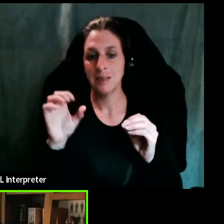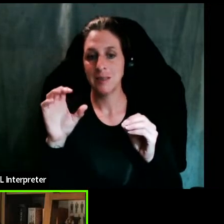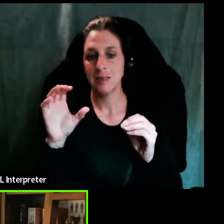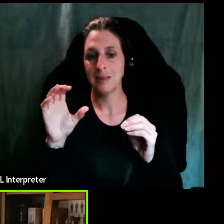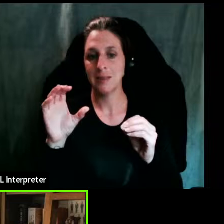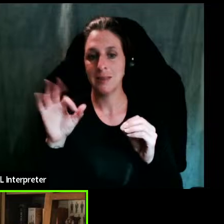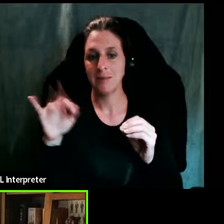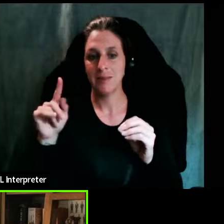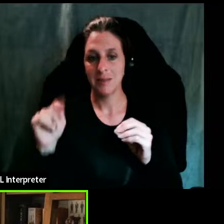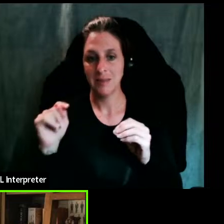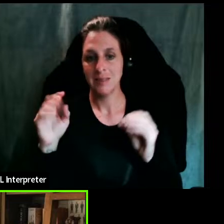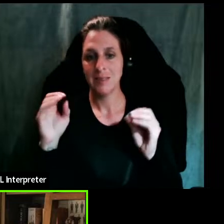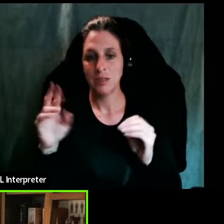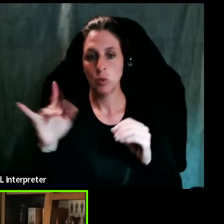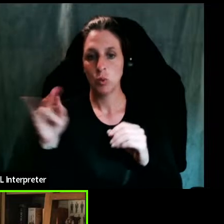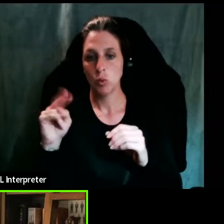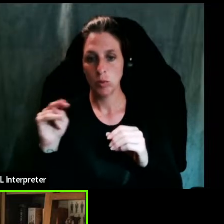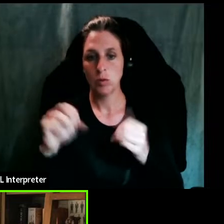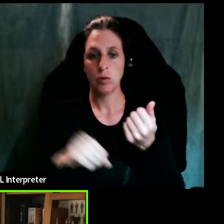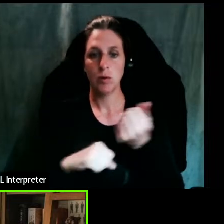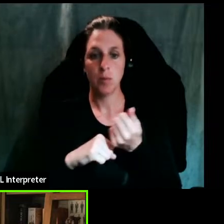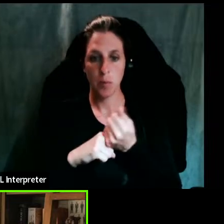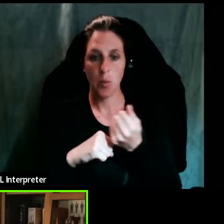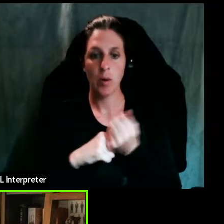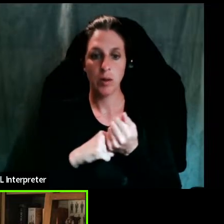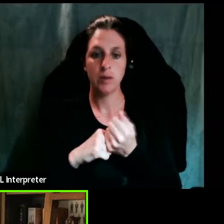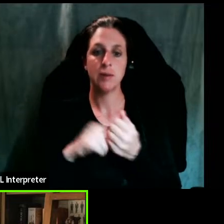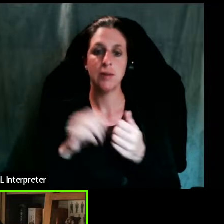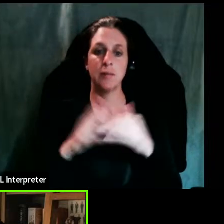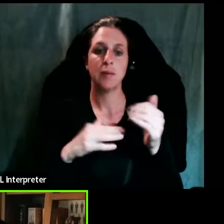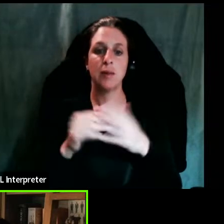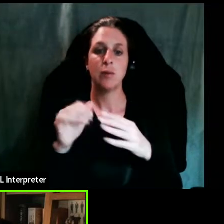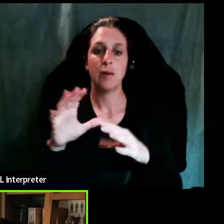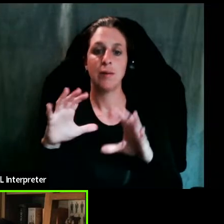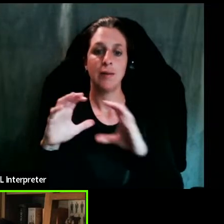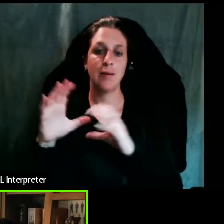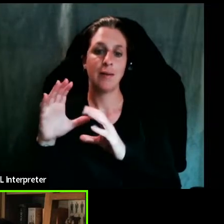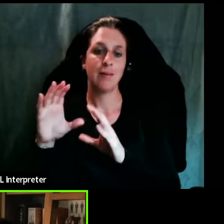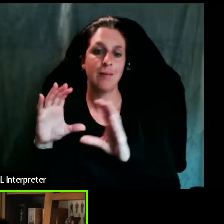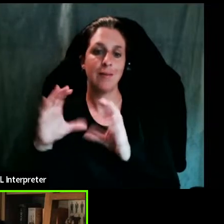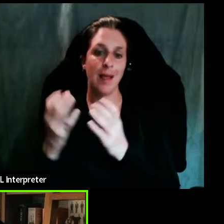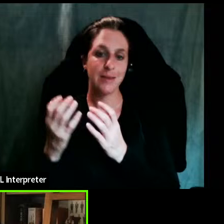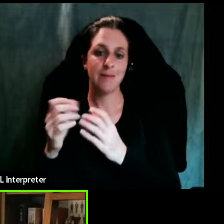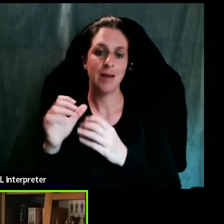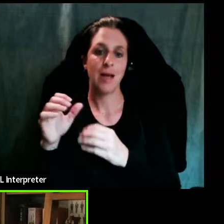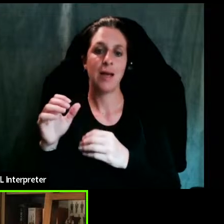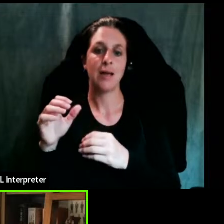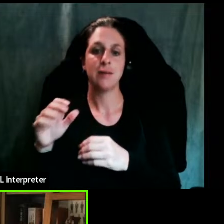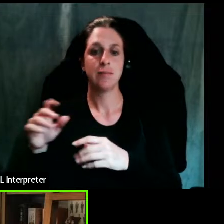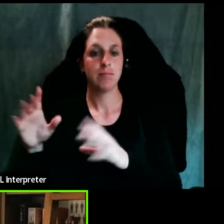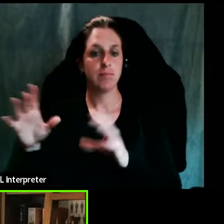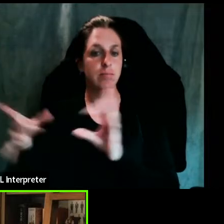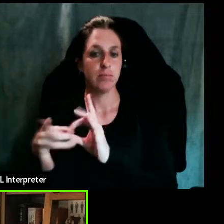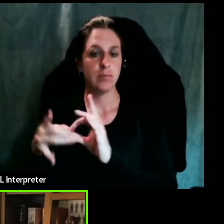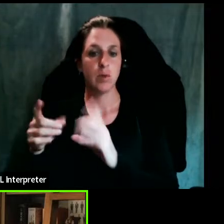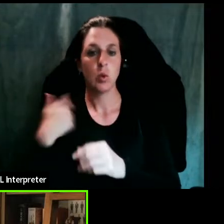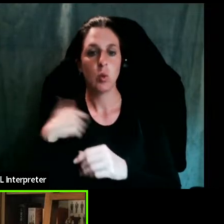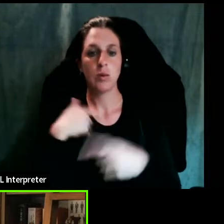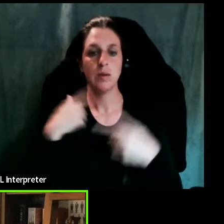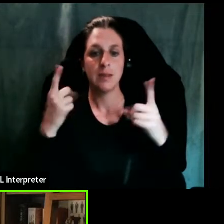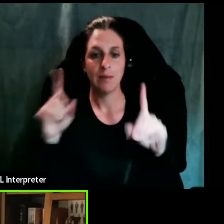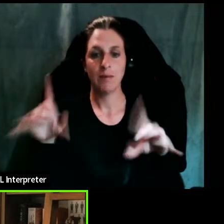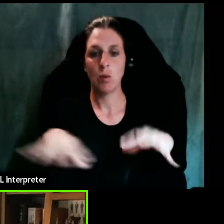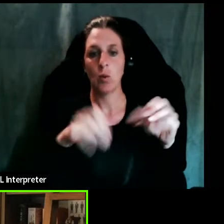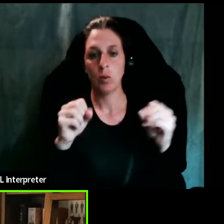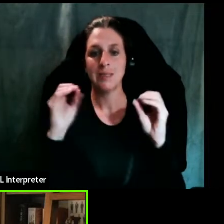with our classified counterparts, we successfully hosted a teachers union barbecue for all of